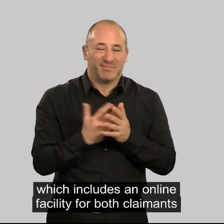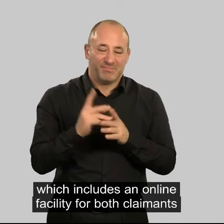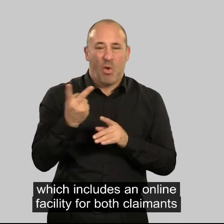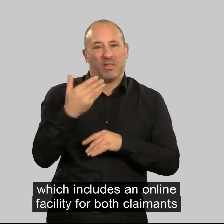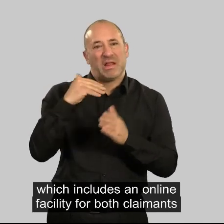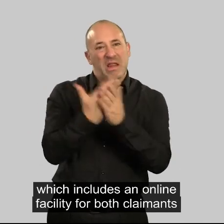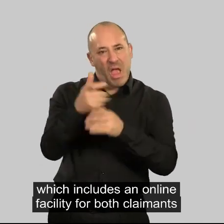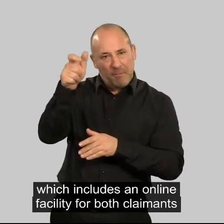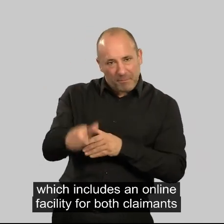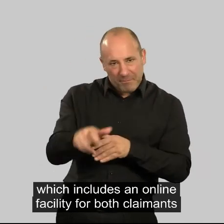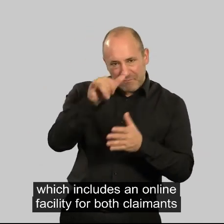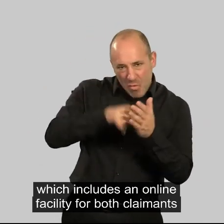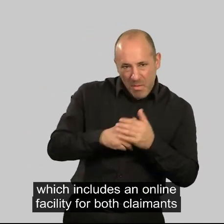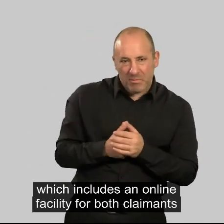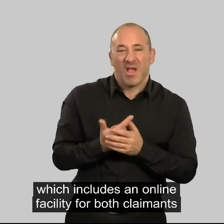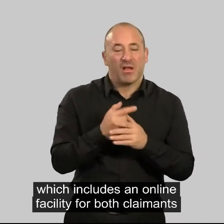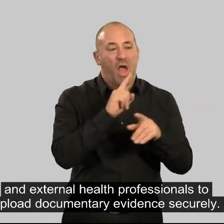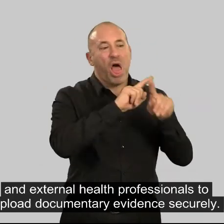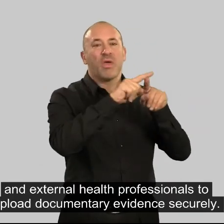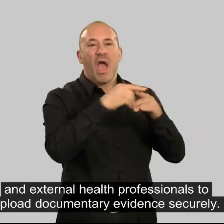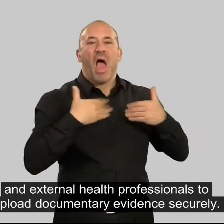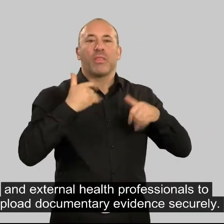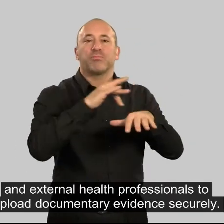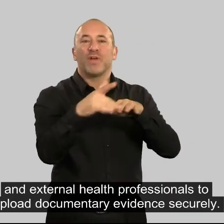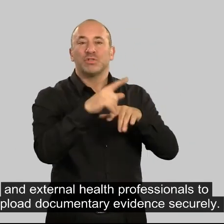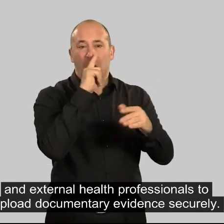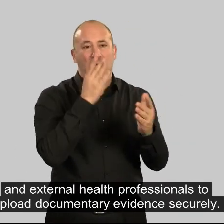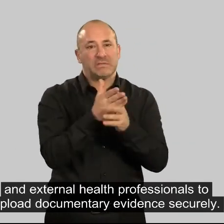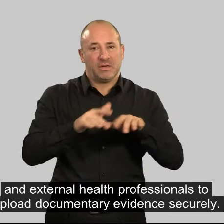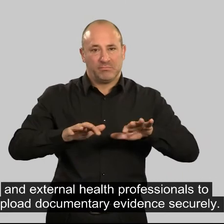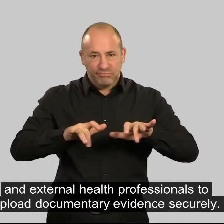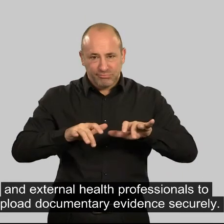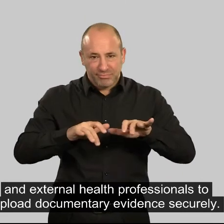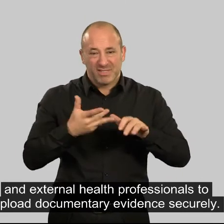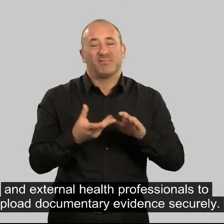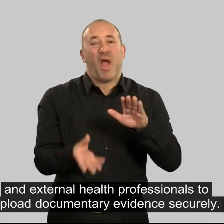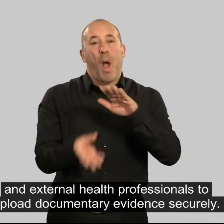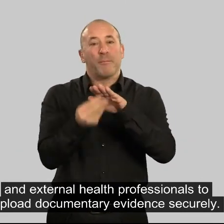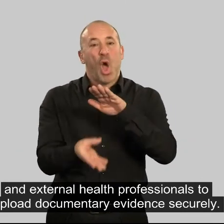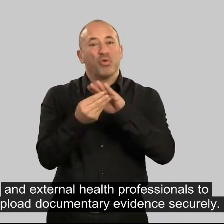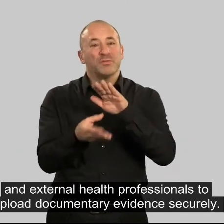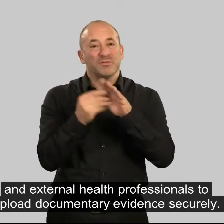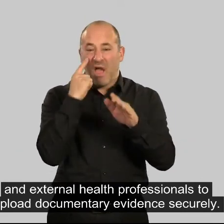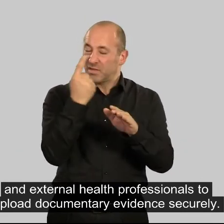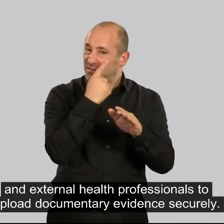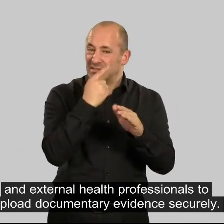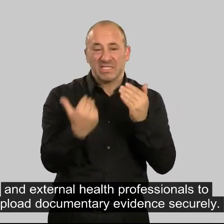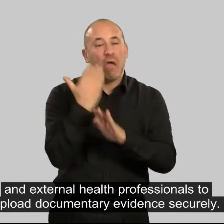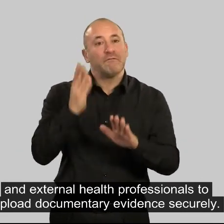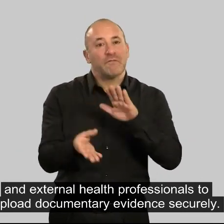facility for both claimants and external health professionals to upload documentary evidence